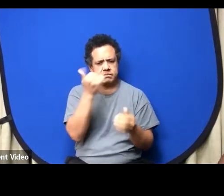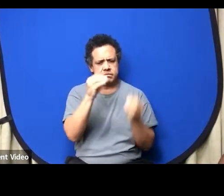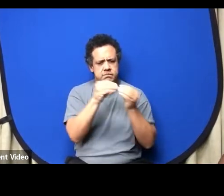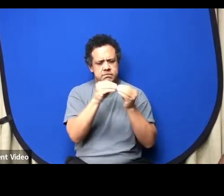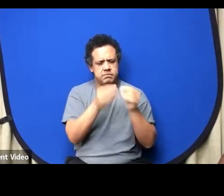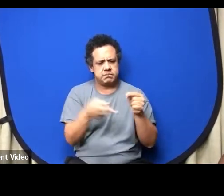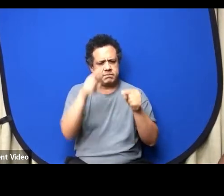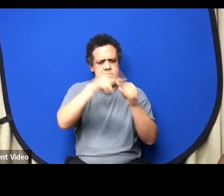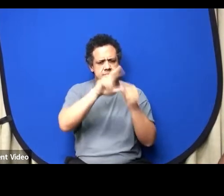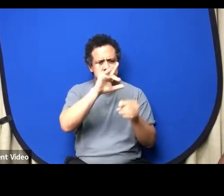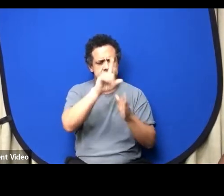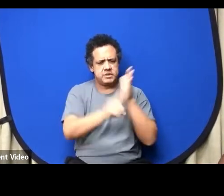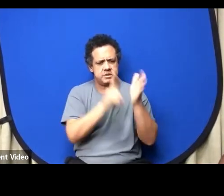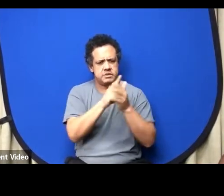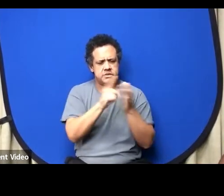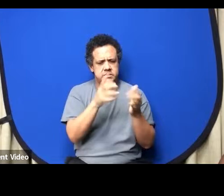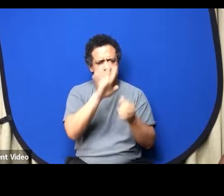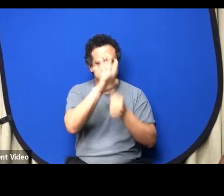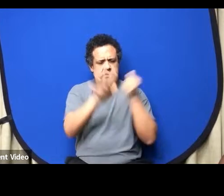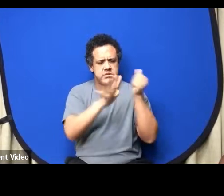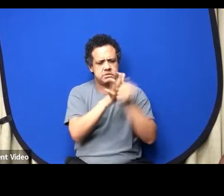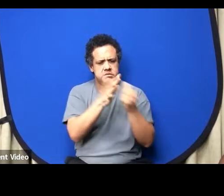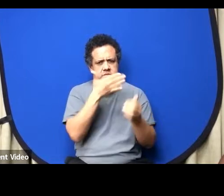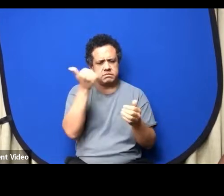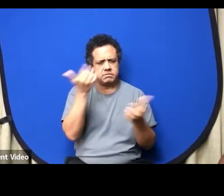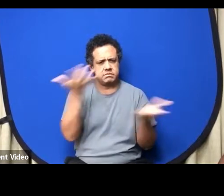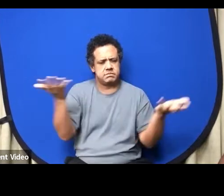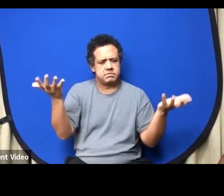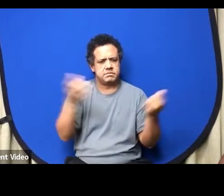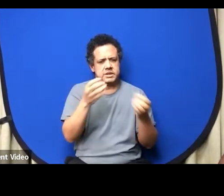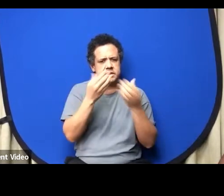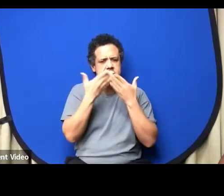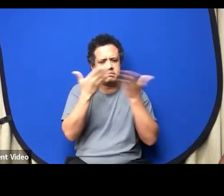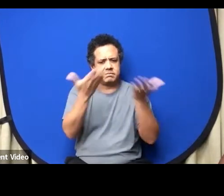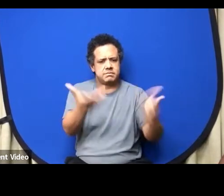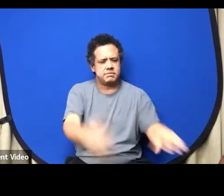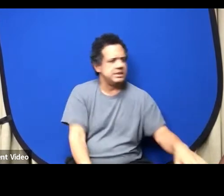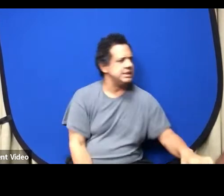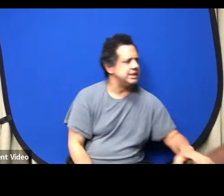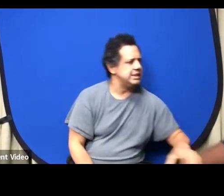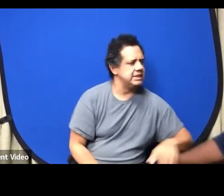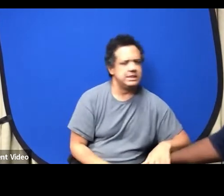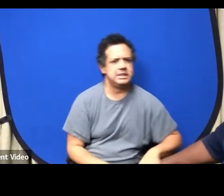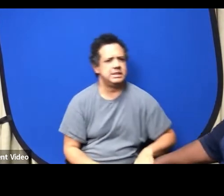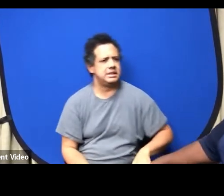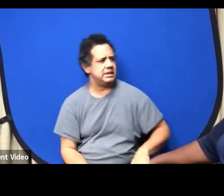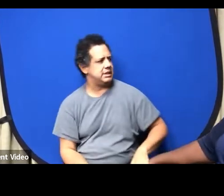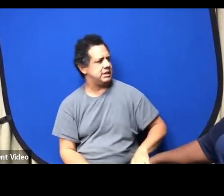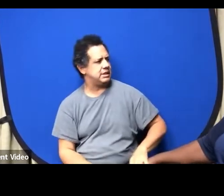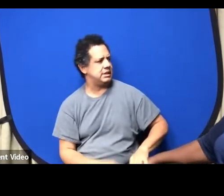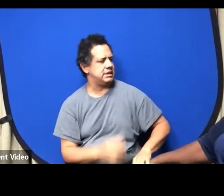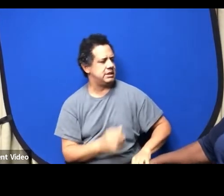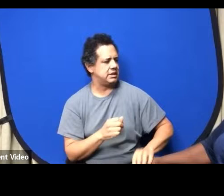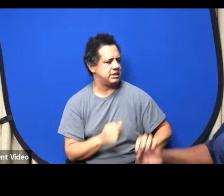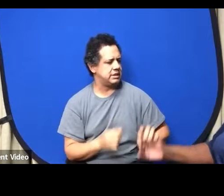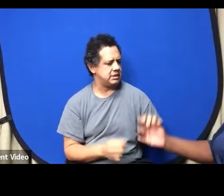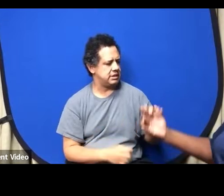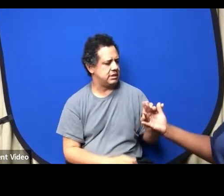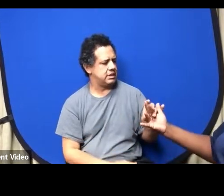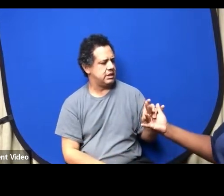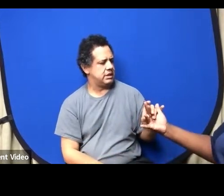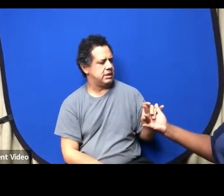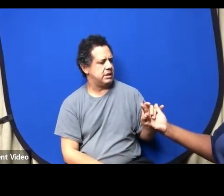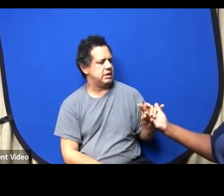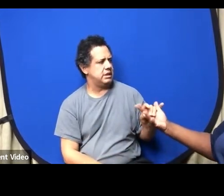But there is a limit to the number of hours when we're doing those outings. It's been 2 hours. We'd like to see it up to 5 hours